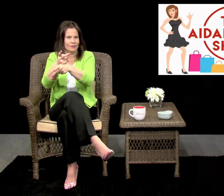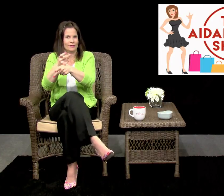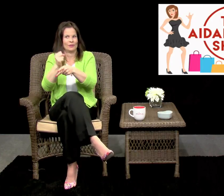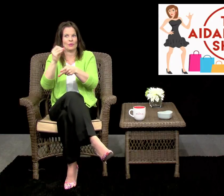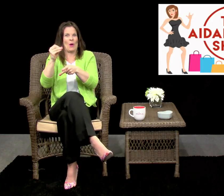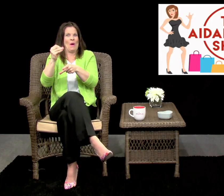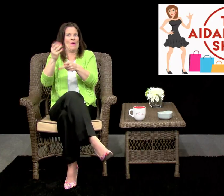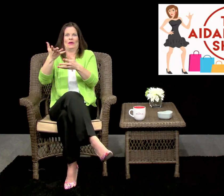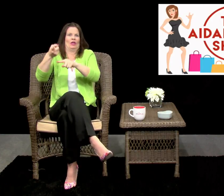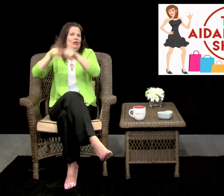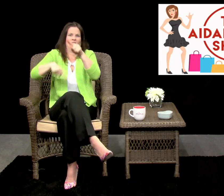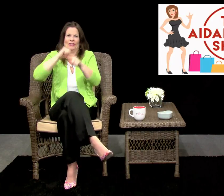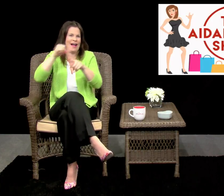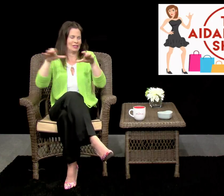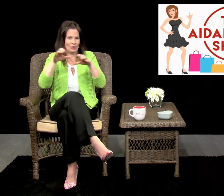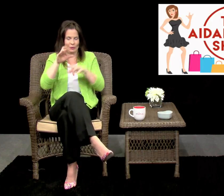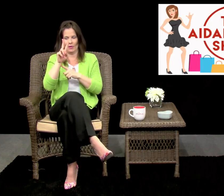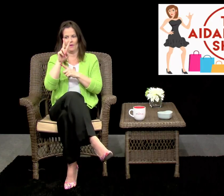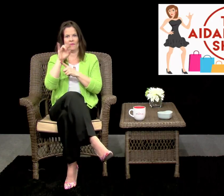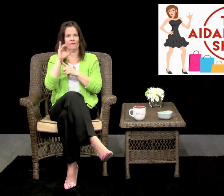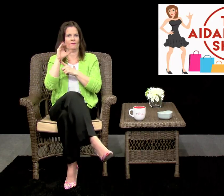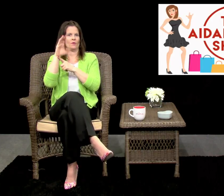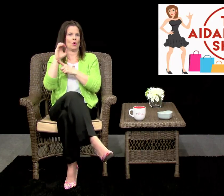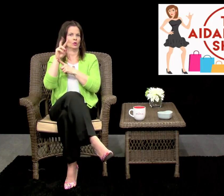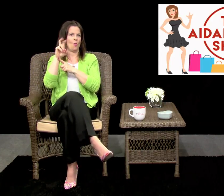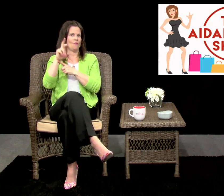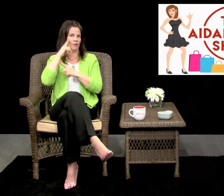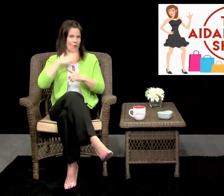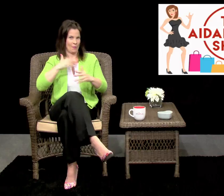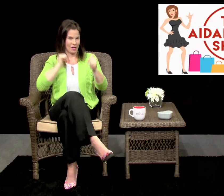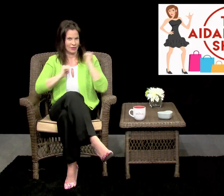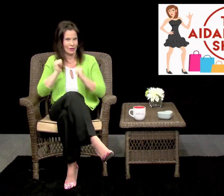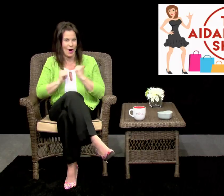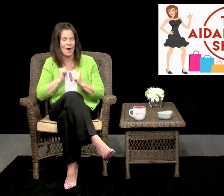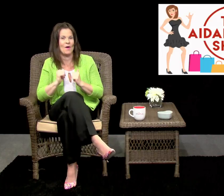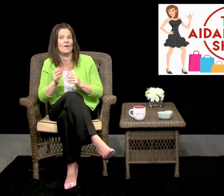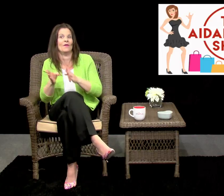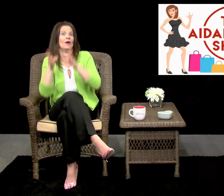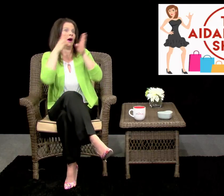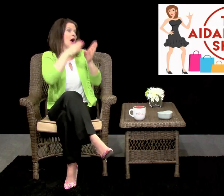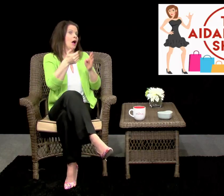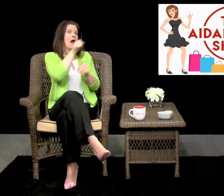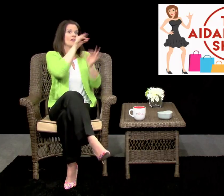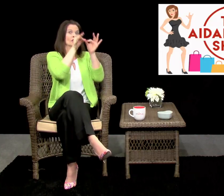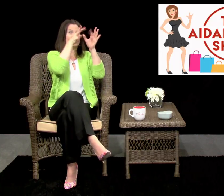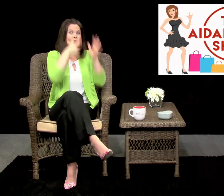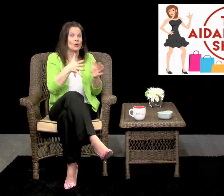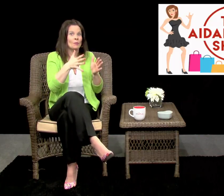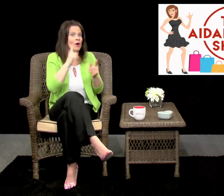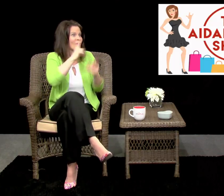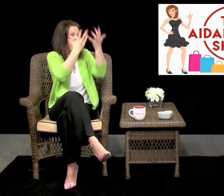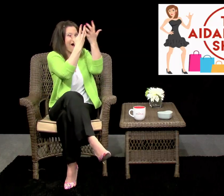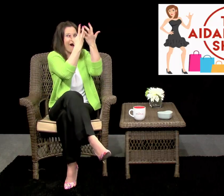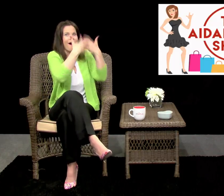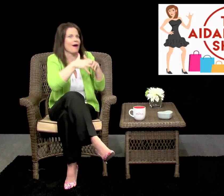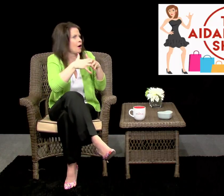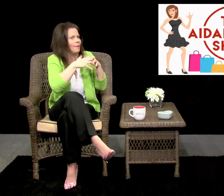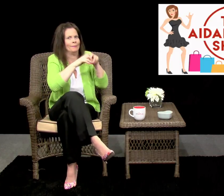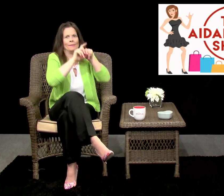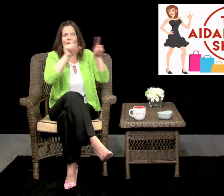who needed to take care of her situation and was unable to do the voiceover. Then I had another interpreter who